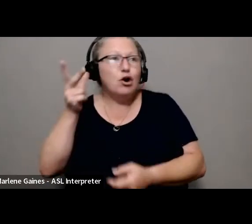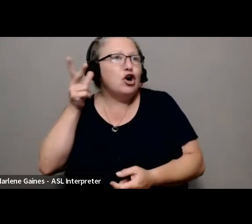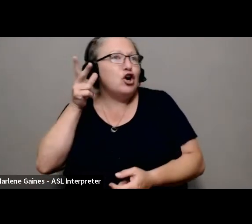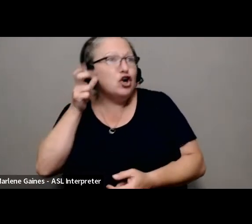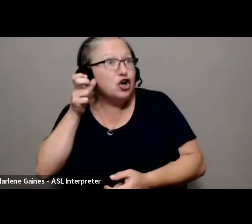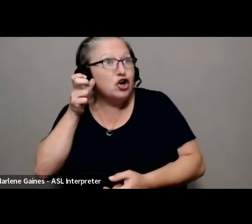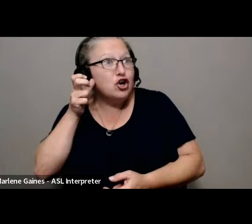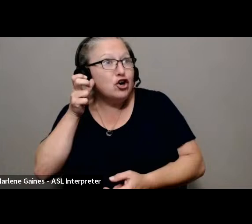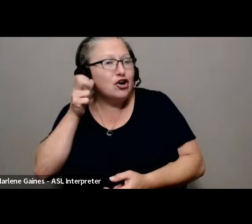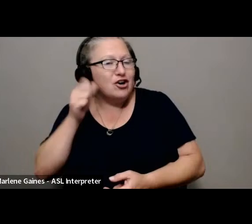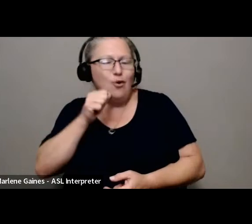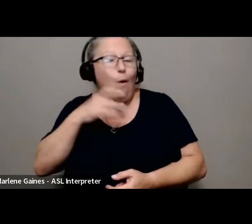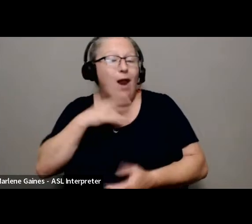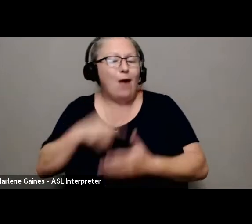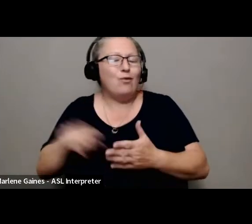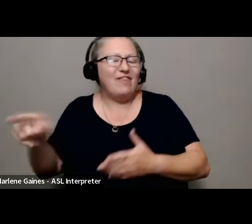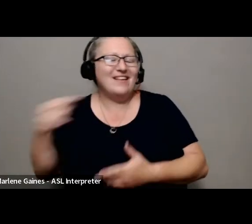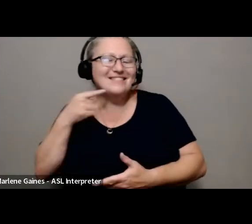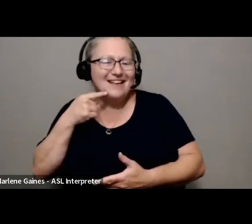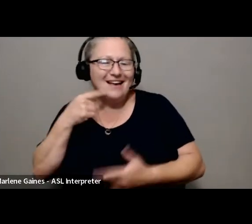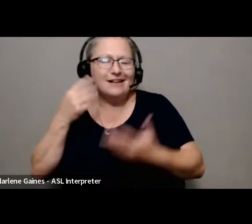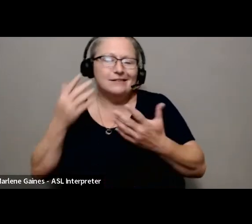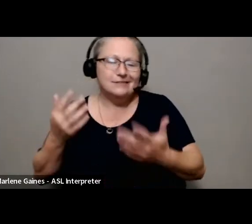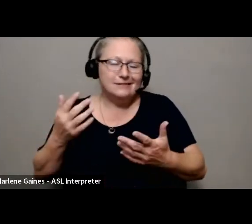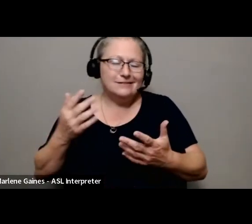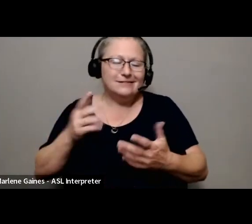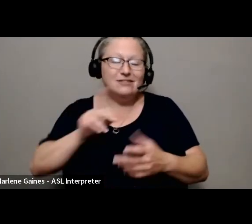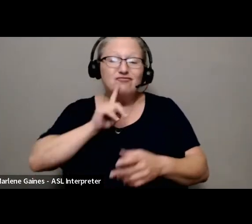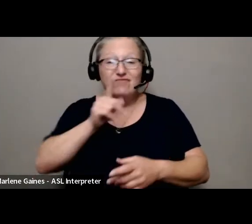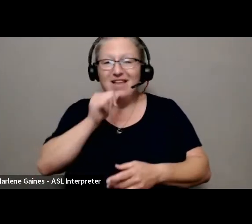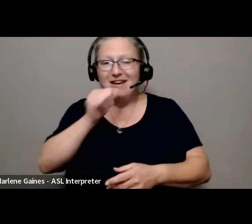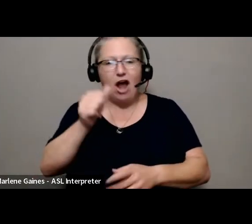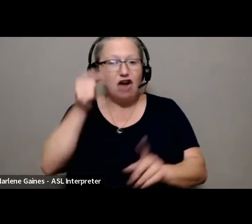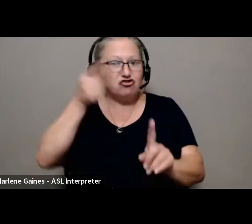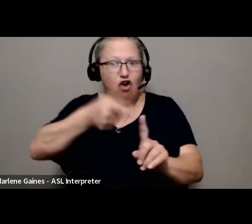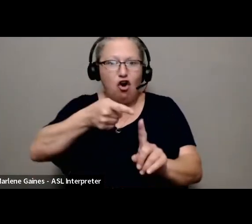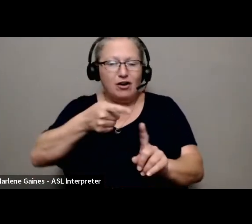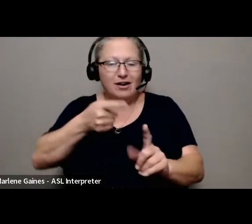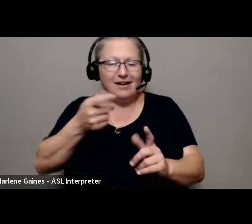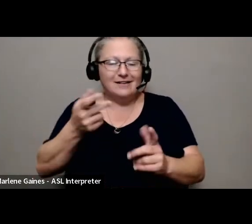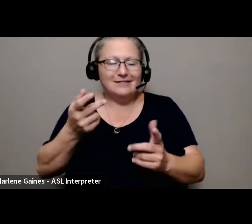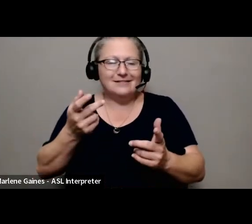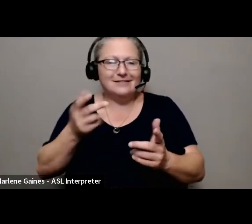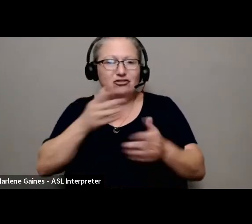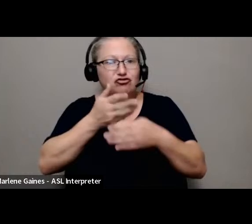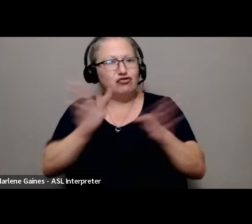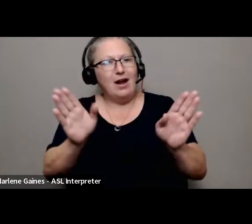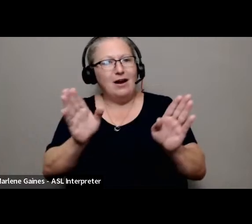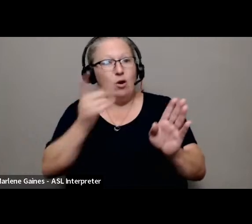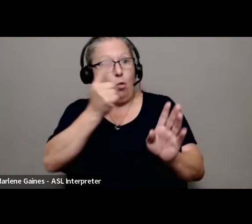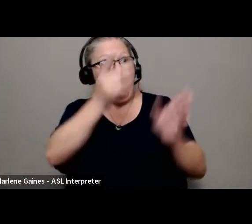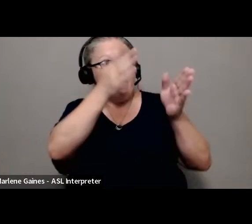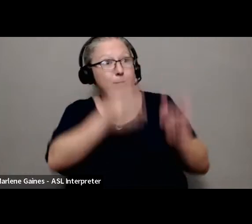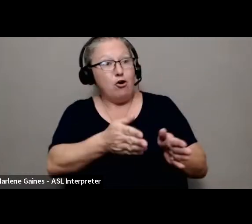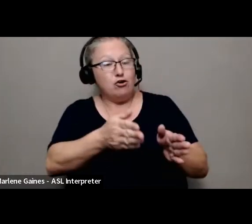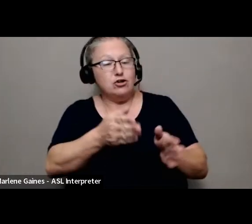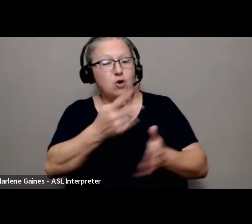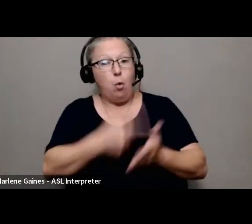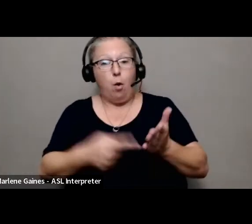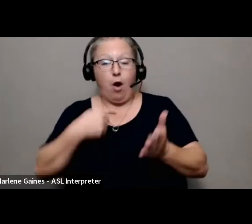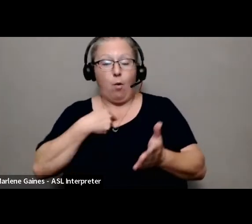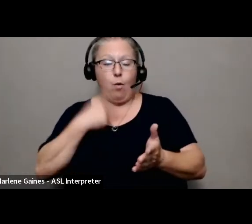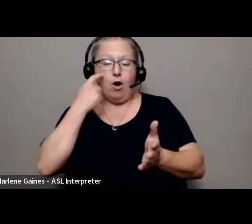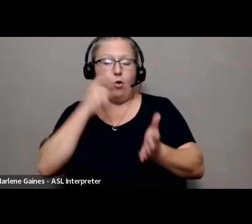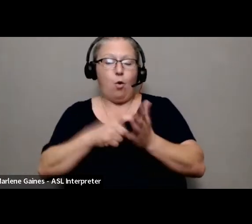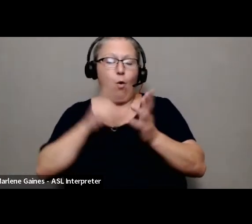and didn't like it. So it's really not targeted generally at one person from what we've found